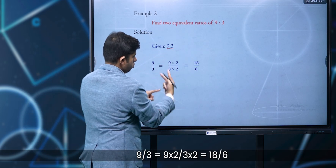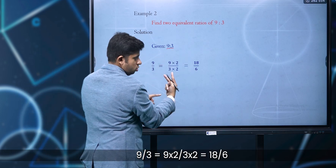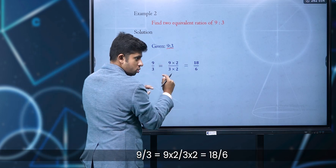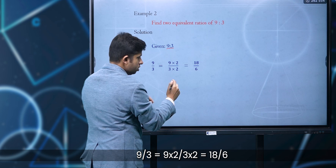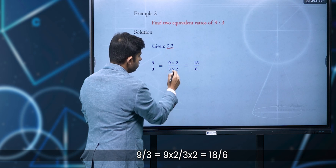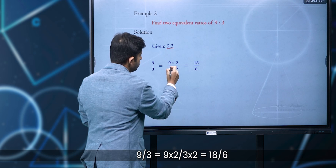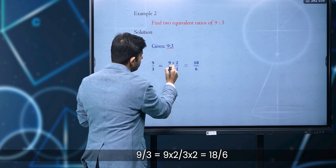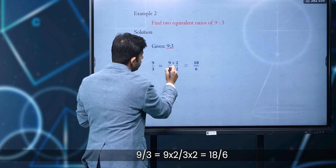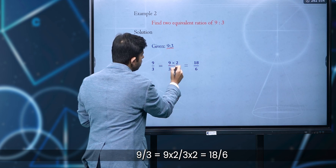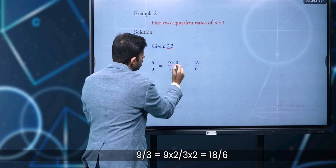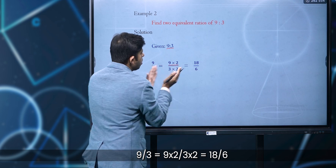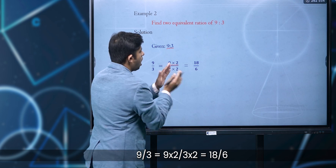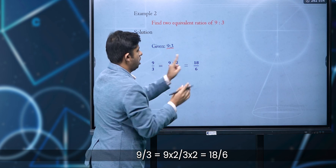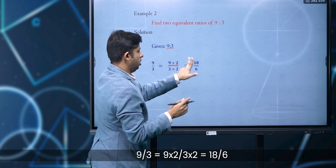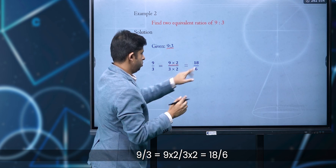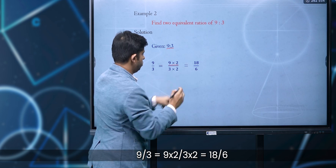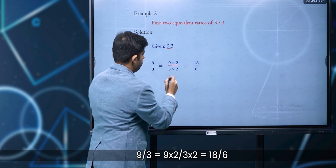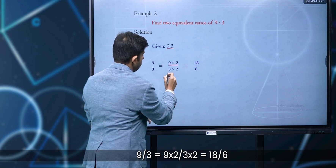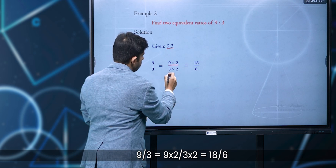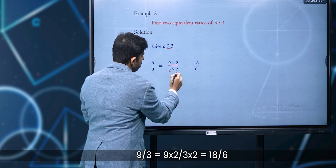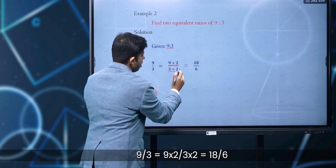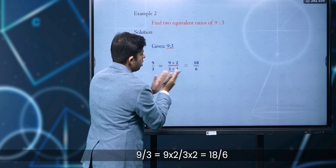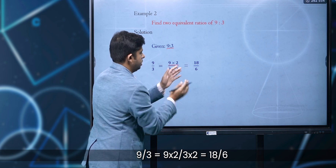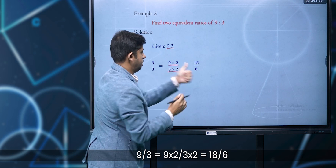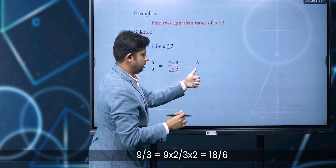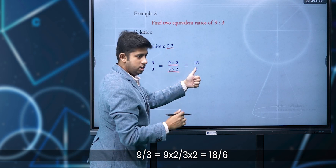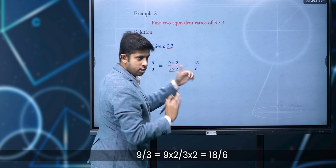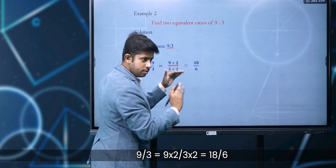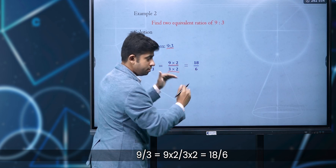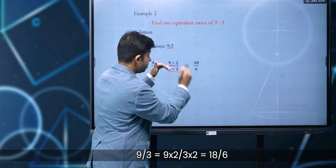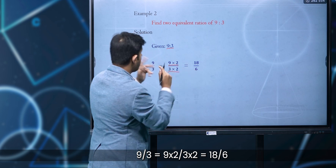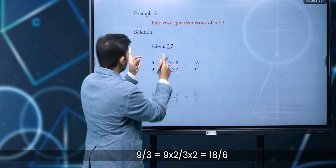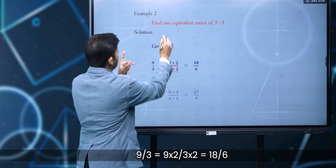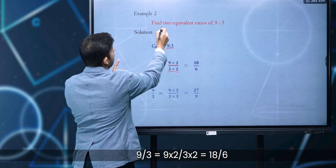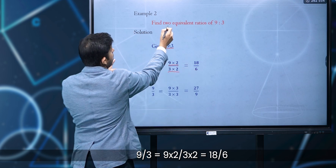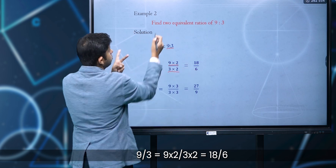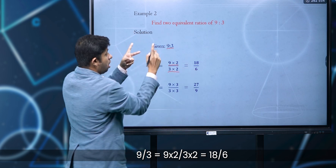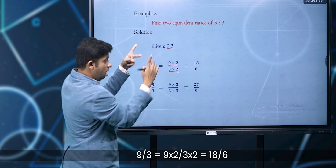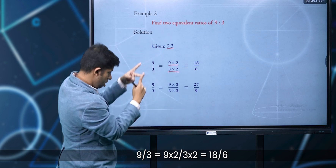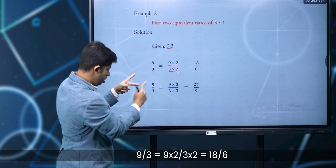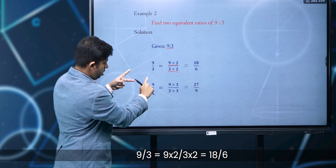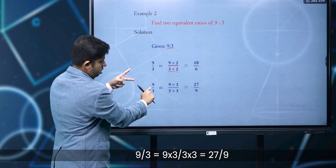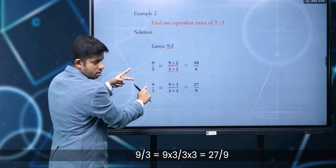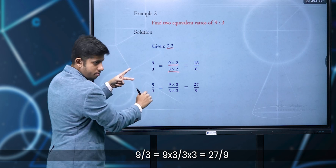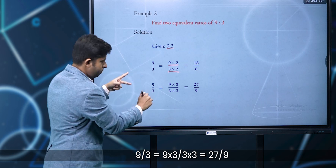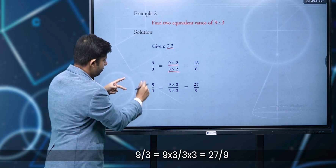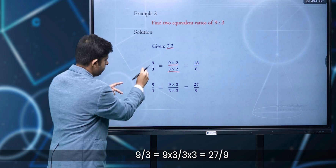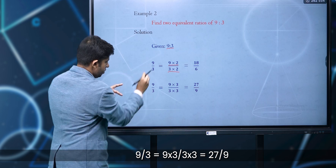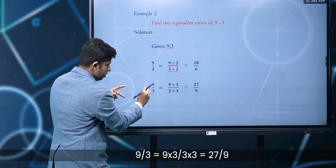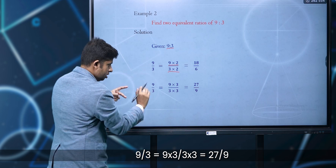9 by 3 is equal to 9 into 2 by 3 into 2, which is equal to 18 by 6. 9 by 3 equals to